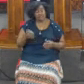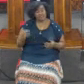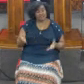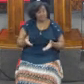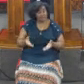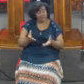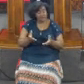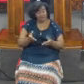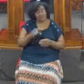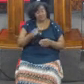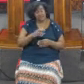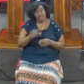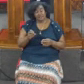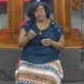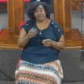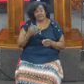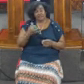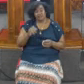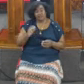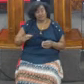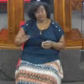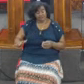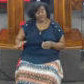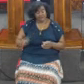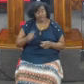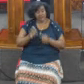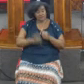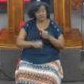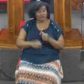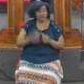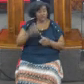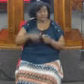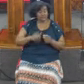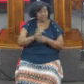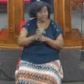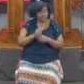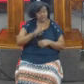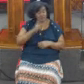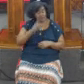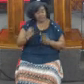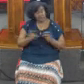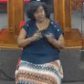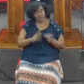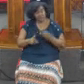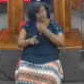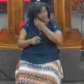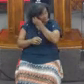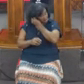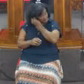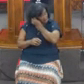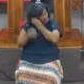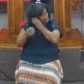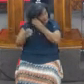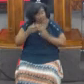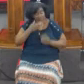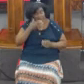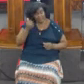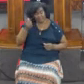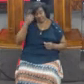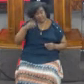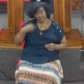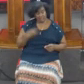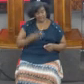it's impacting even children. And so we need to make sure that we're doing what is in the best and what we think